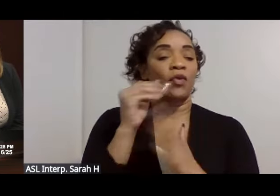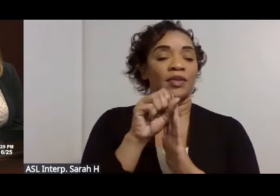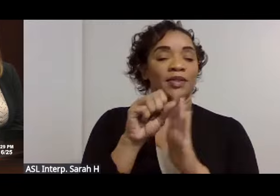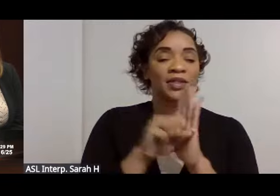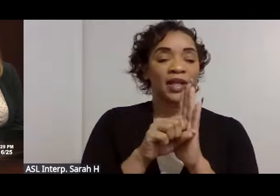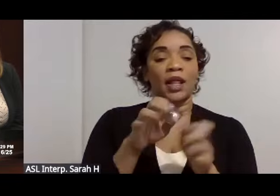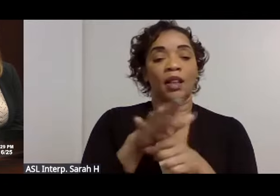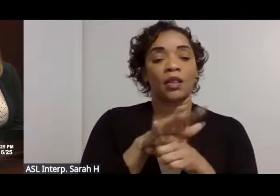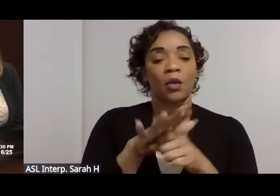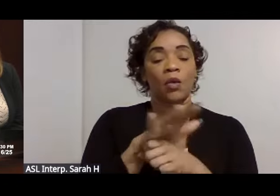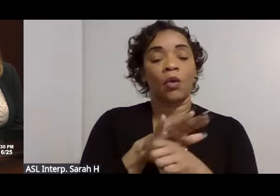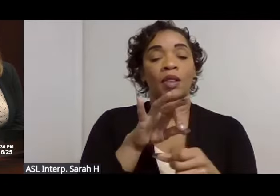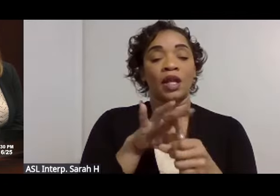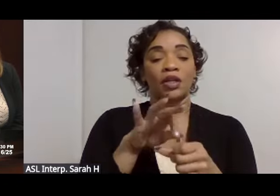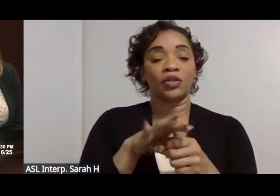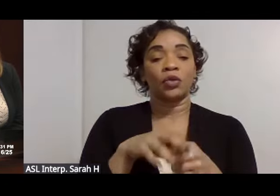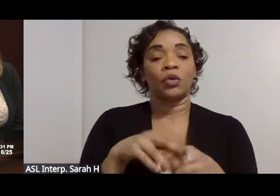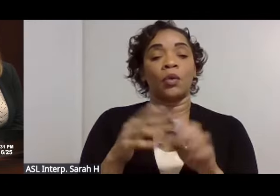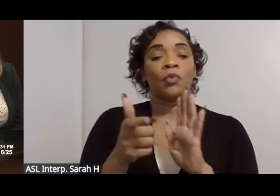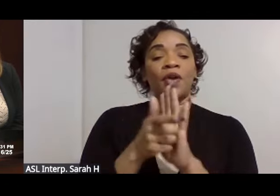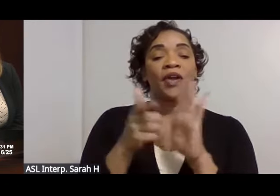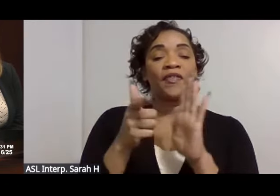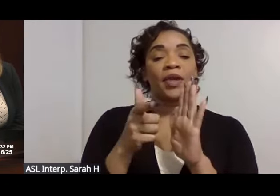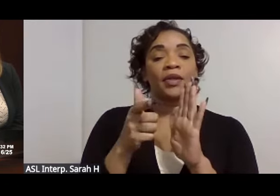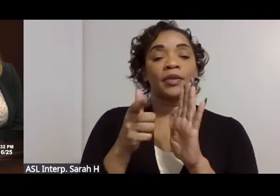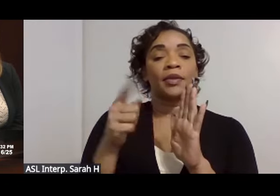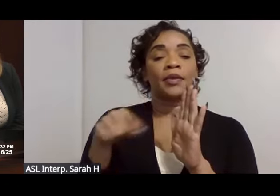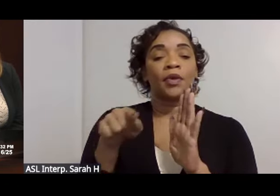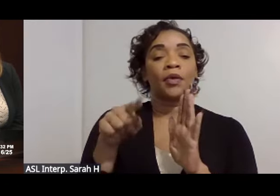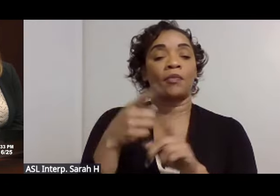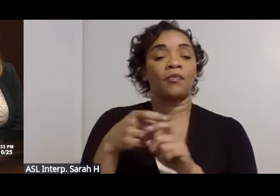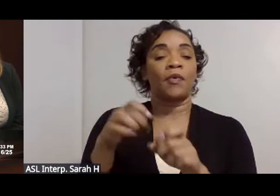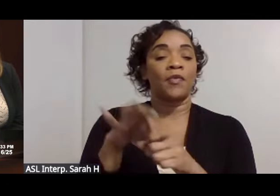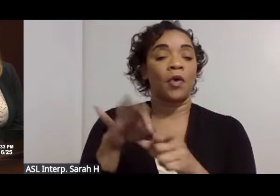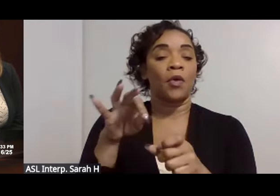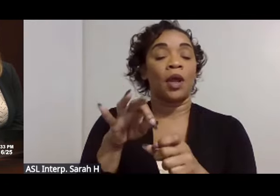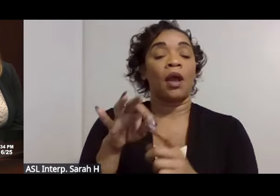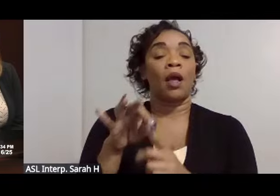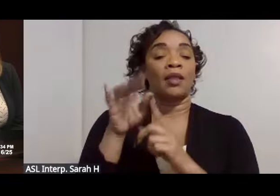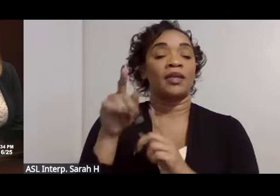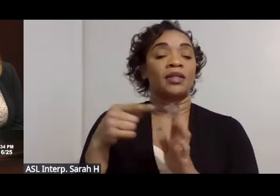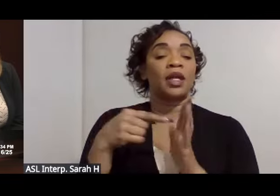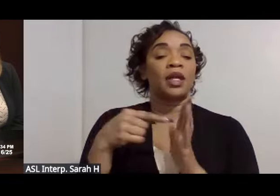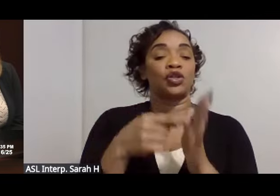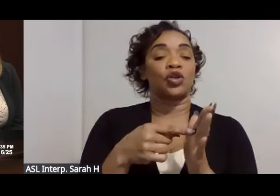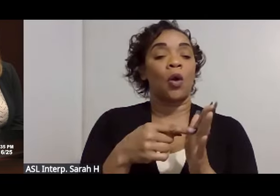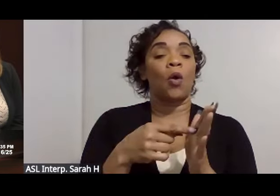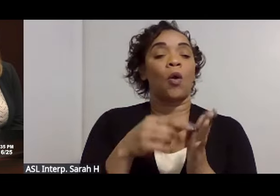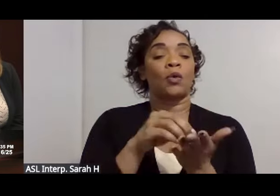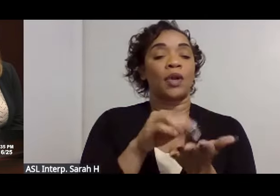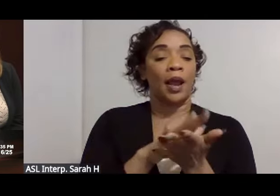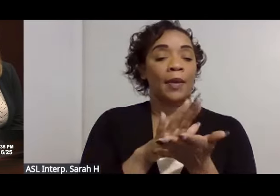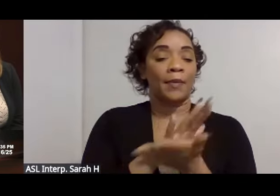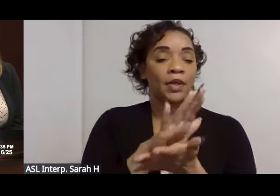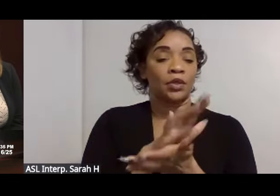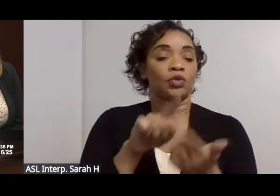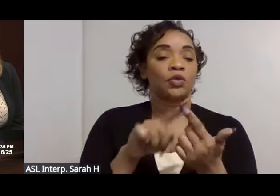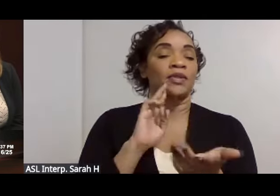voters show documents to Secretary within 6 days post-election. For new registrations, require proof of